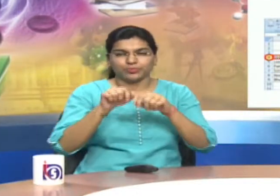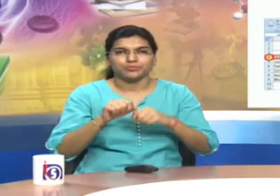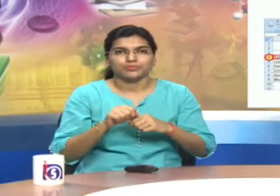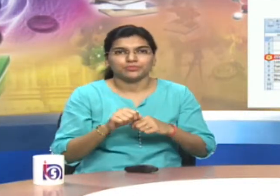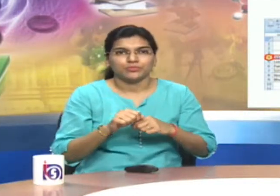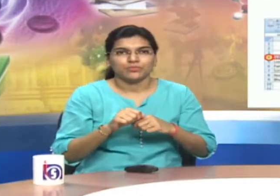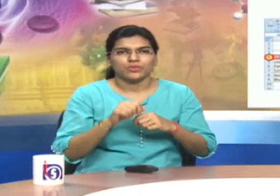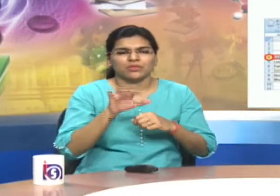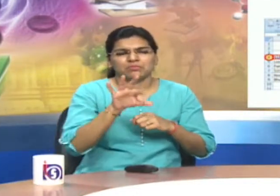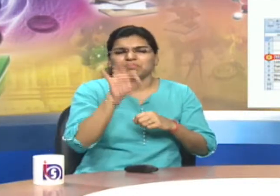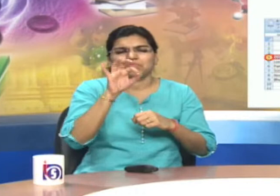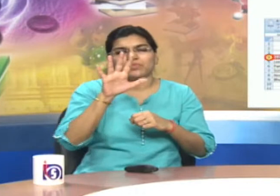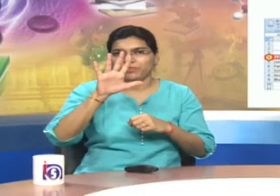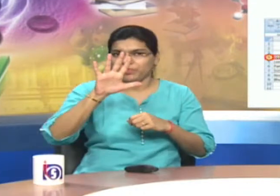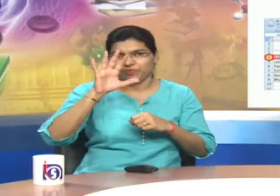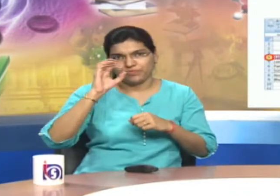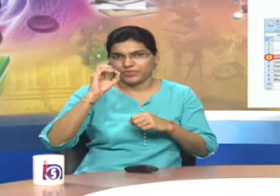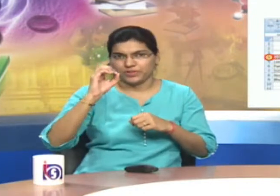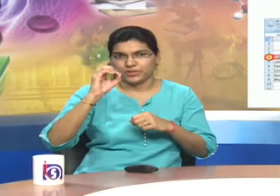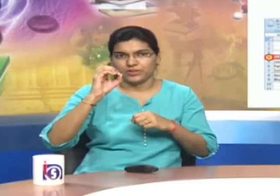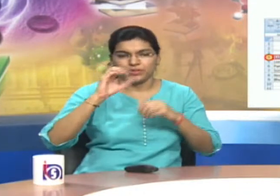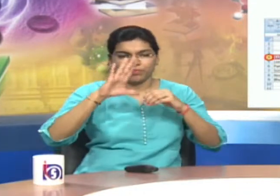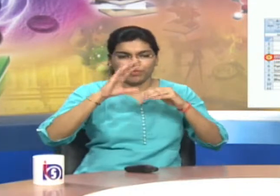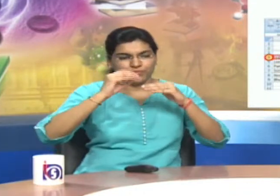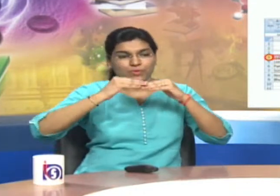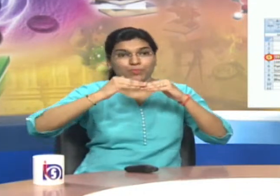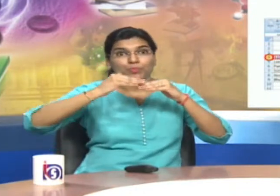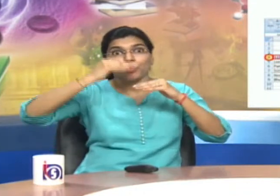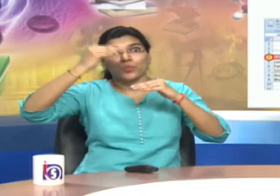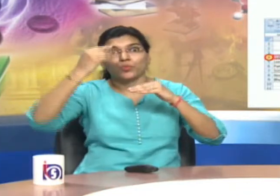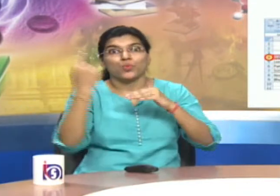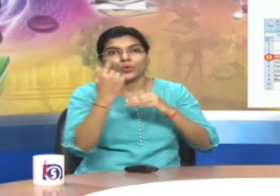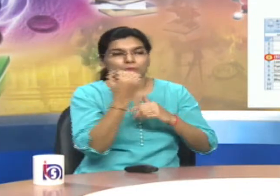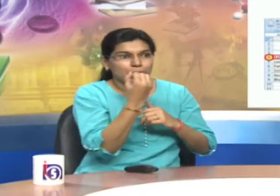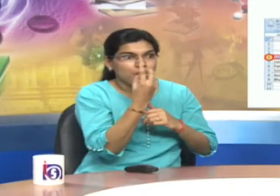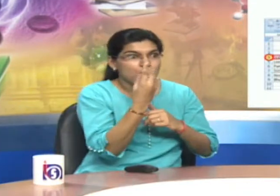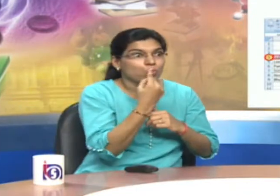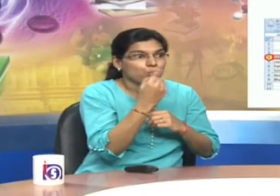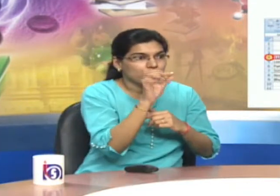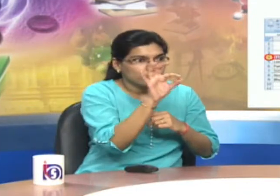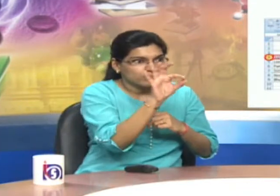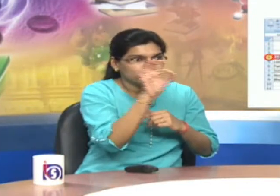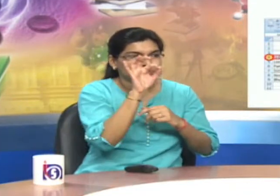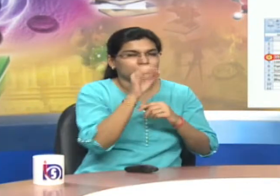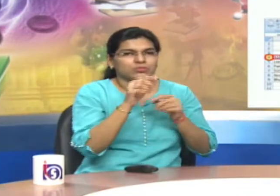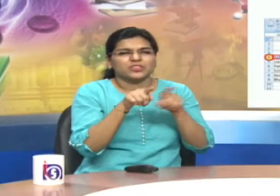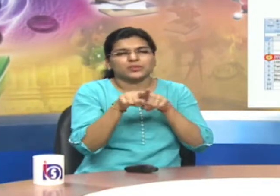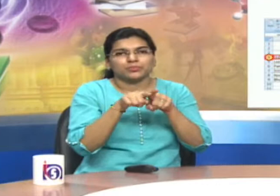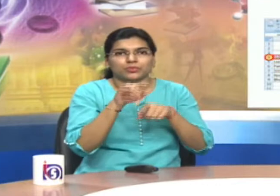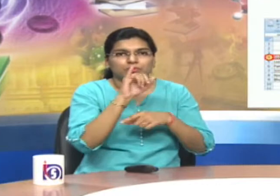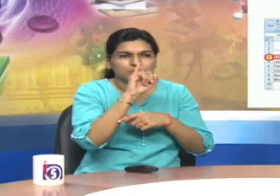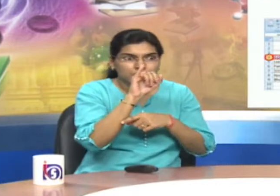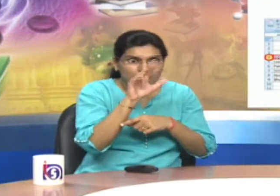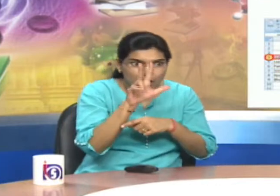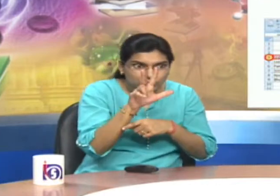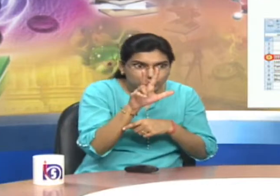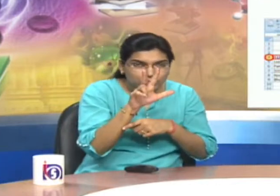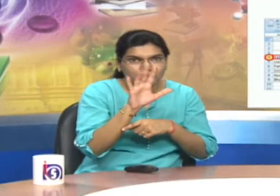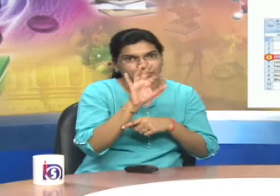particular marks and you have to choose the marks which are more than, just take example of 70,